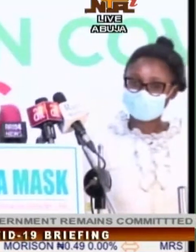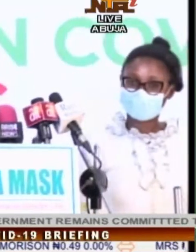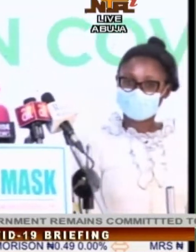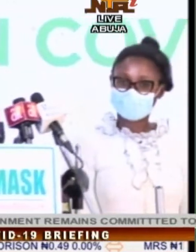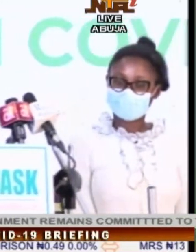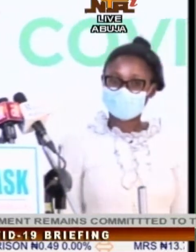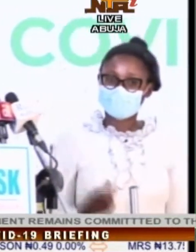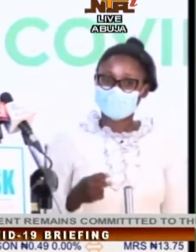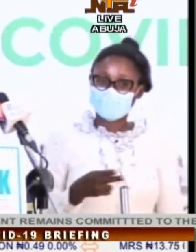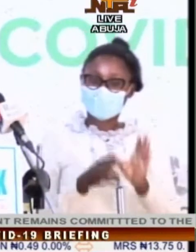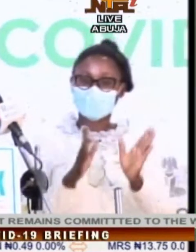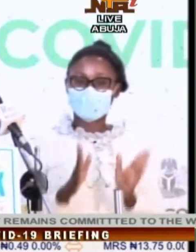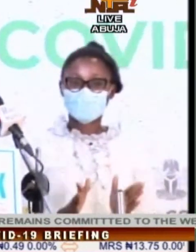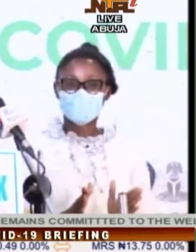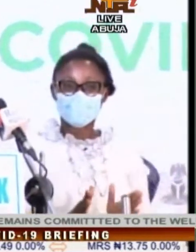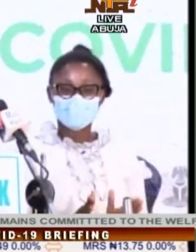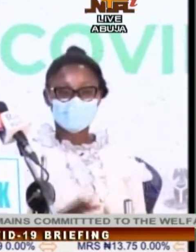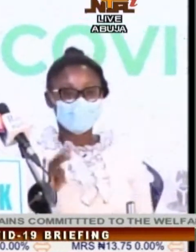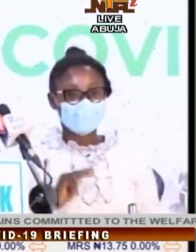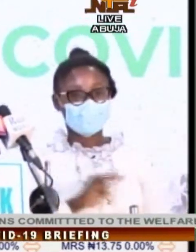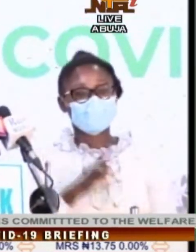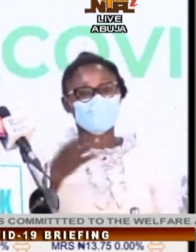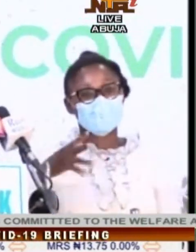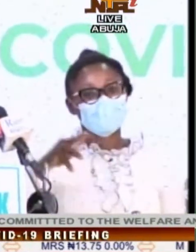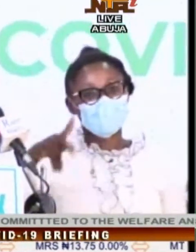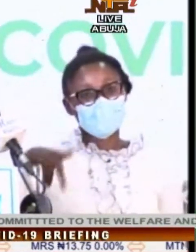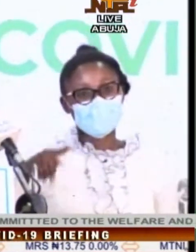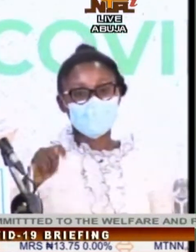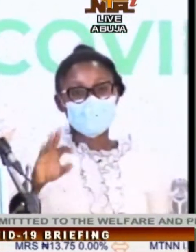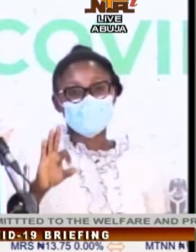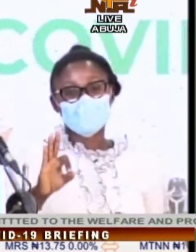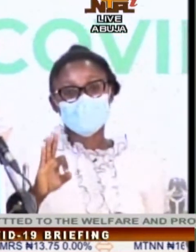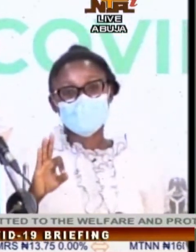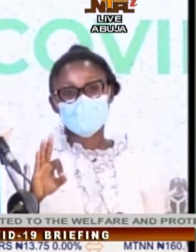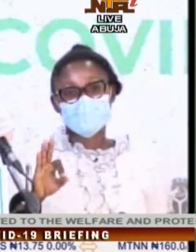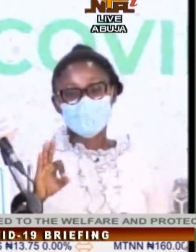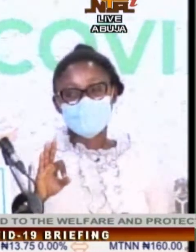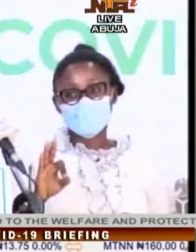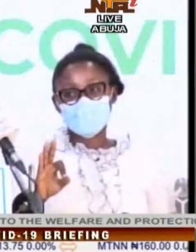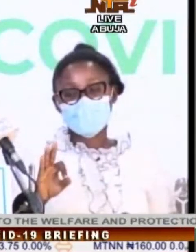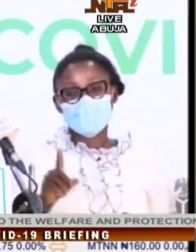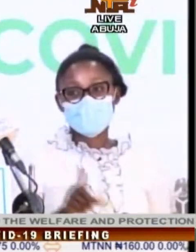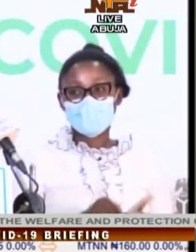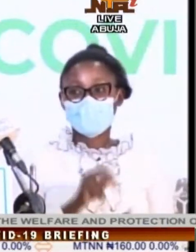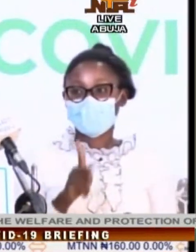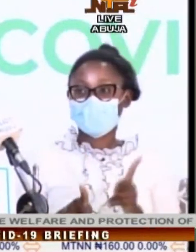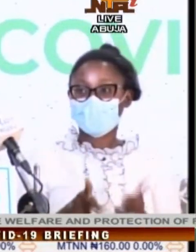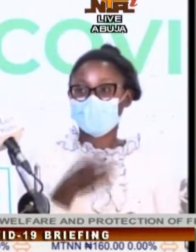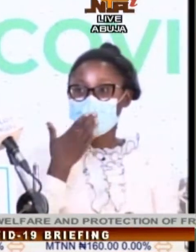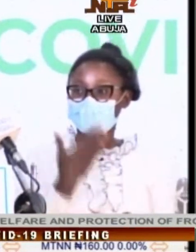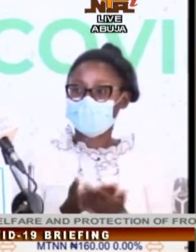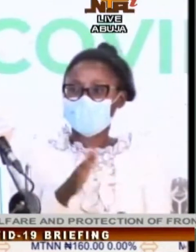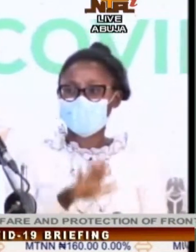Mr. Chairman, members of PTF, gentlemen of the press, good